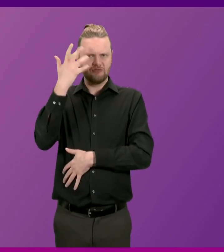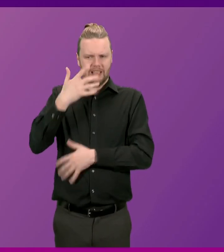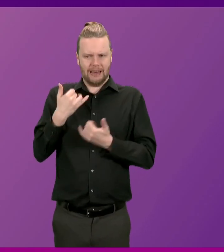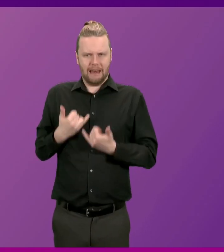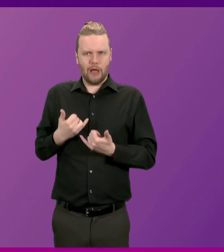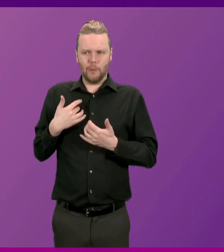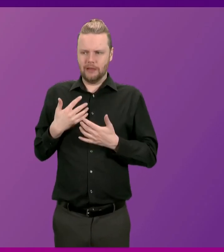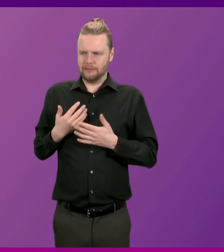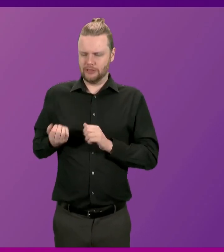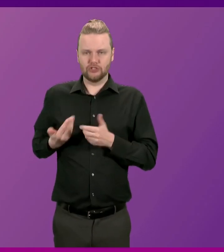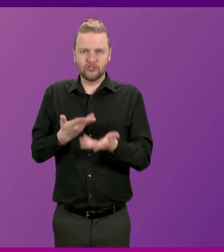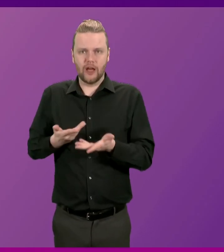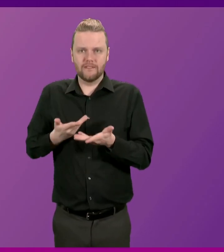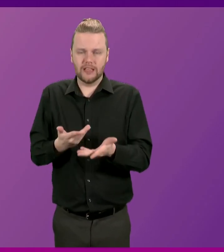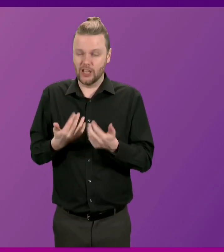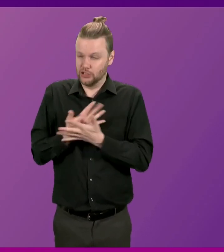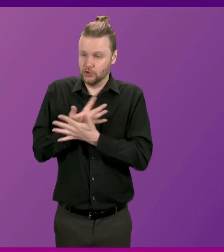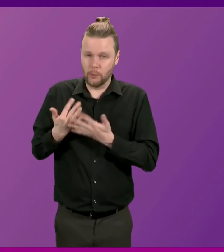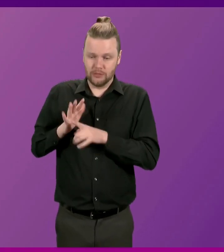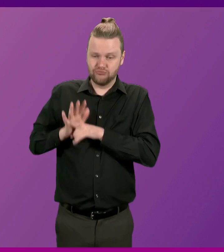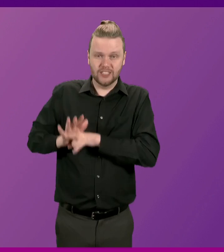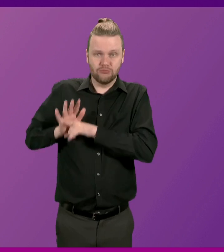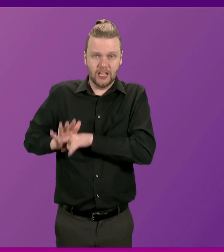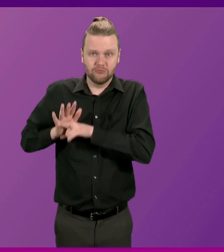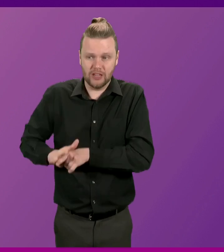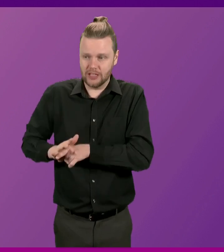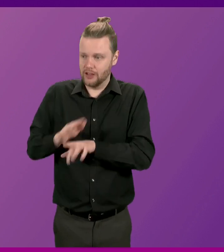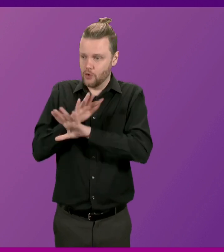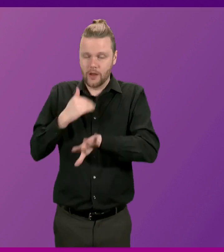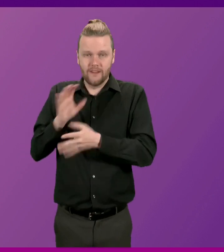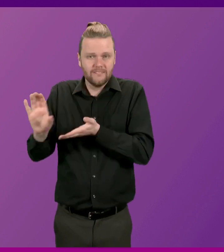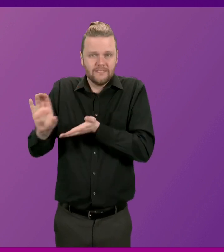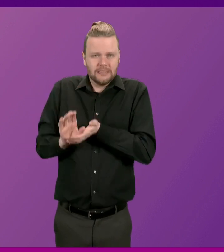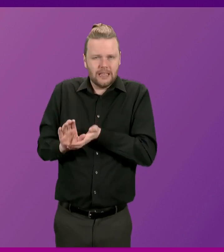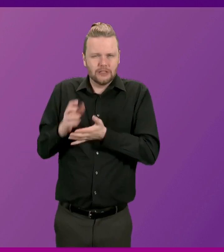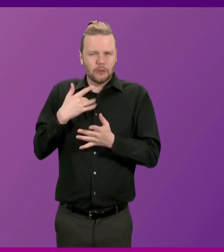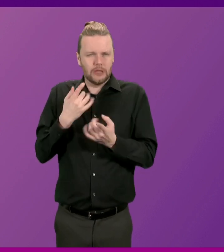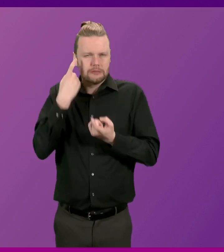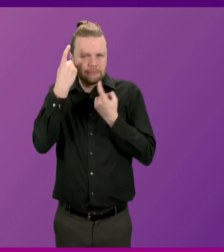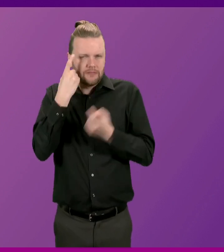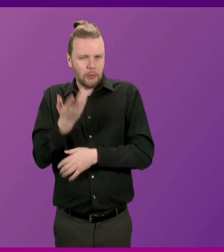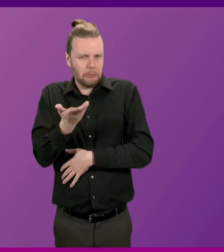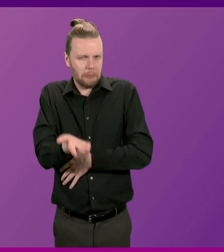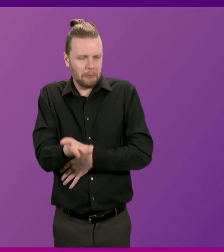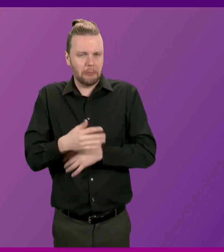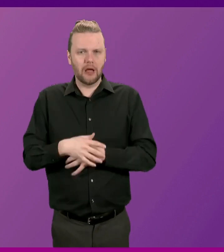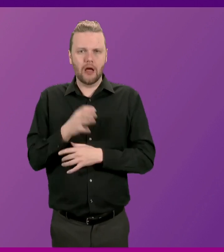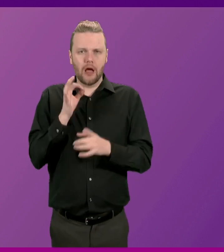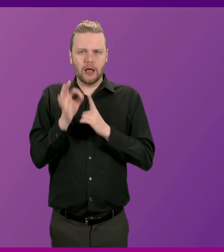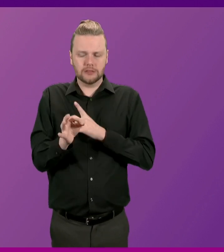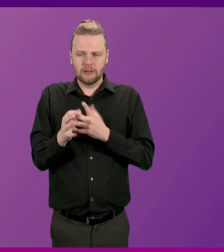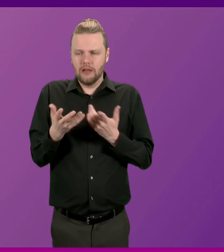current services are under so much pressure and they don't have adequate funding. So I wanted to hear from yourself first to see